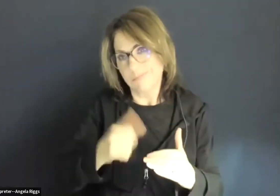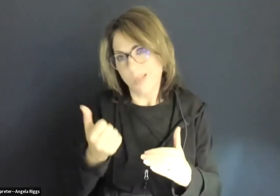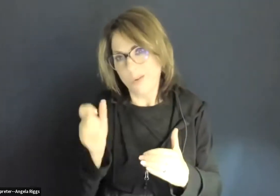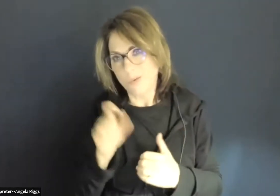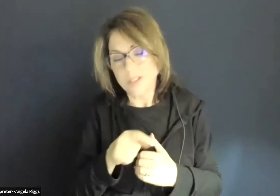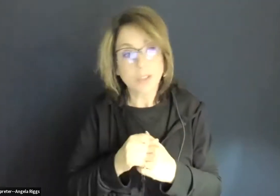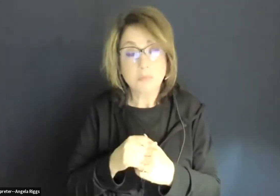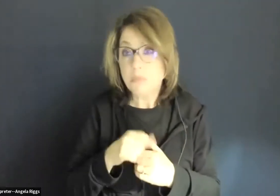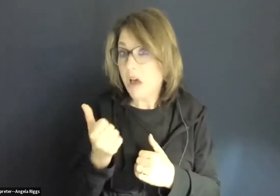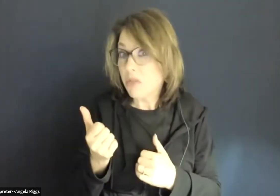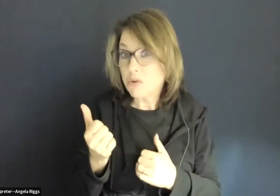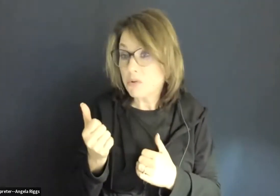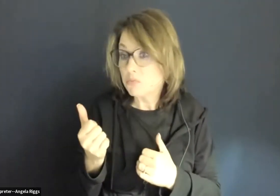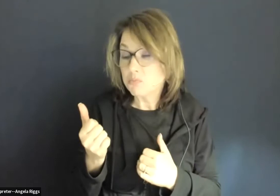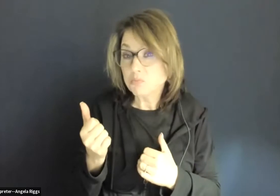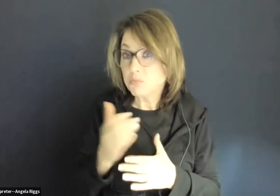Would anybody else like to share?